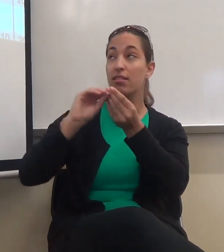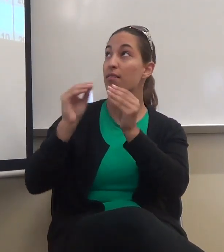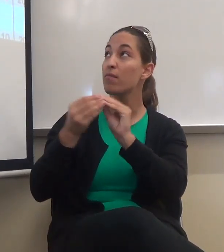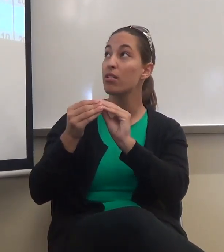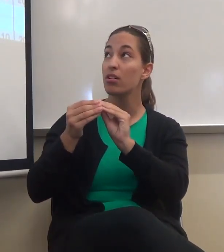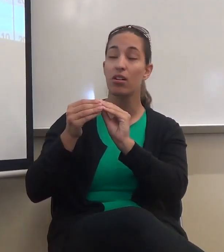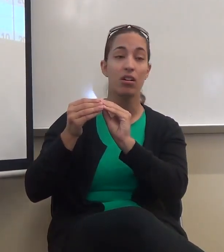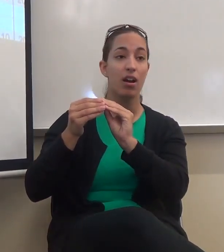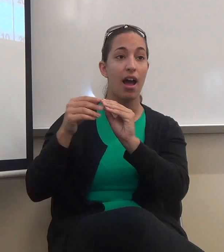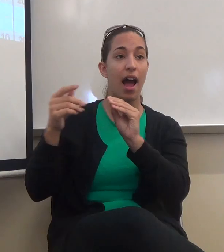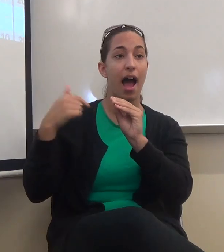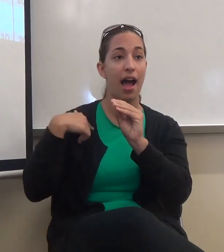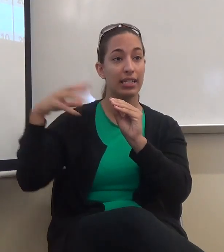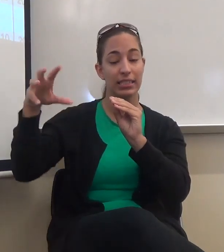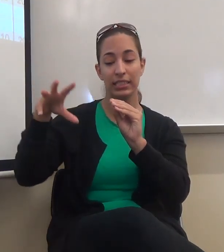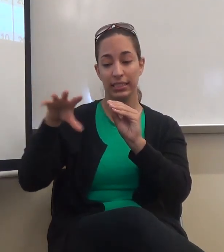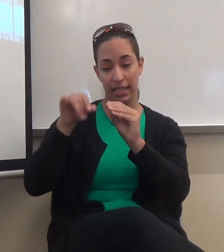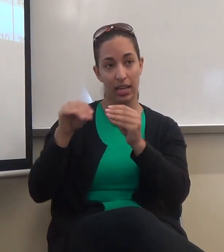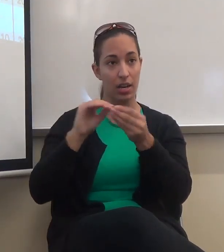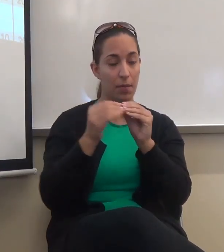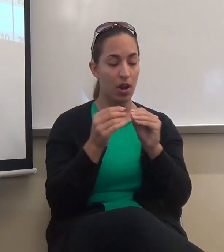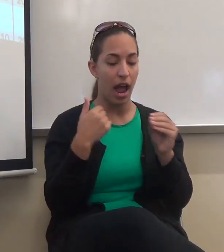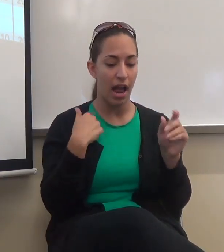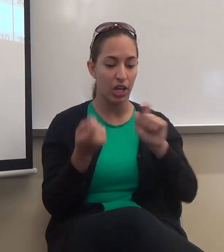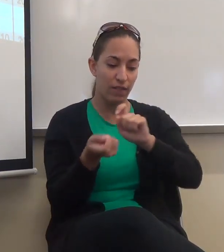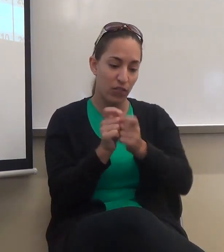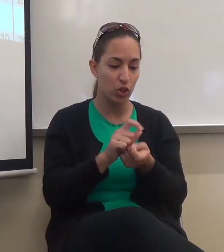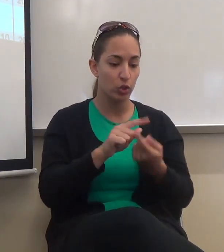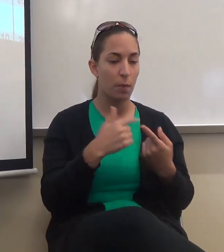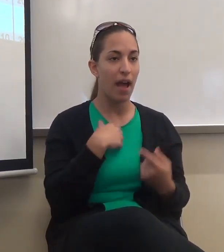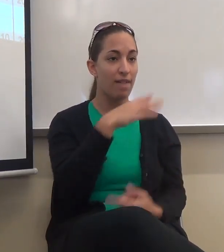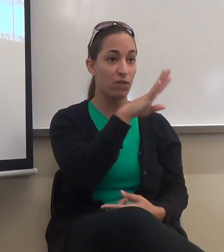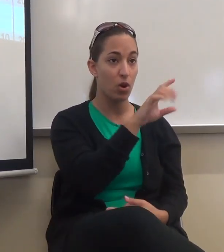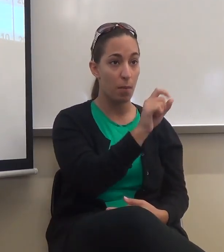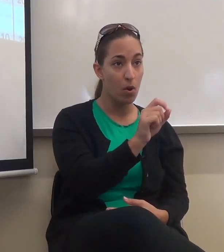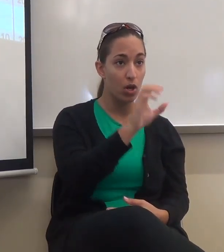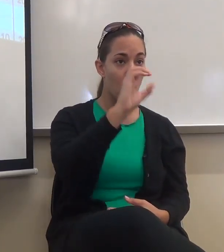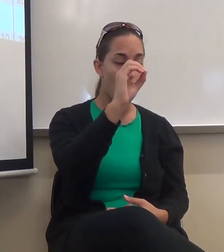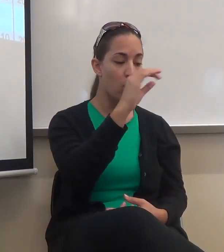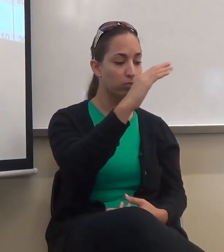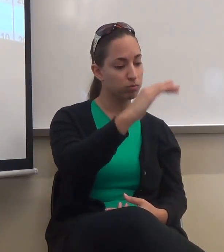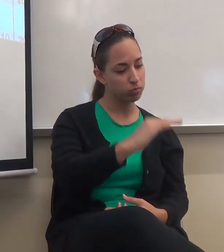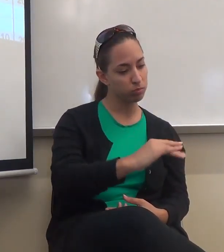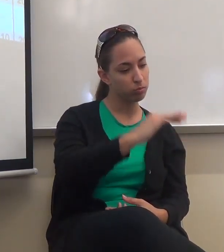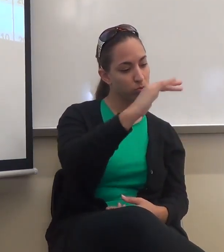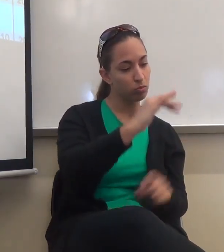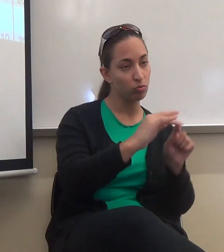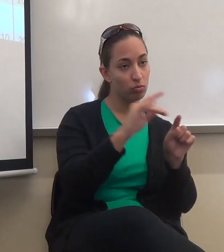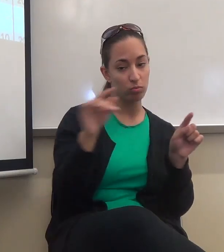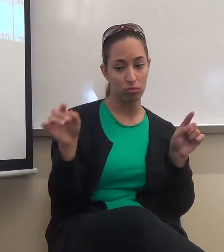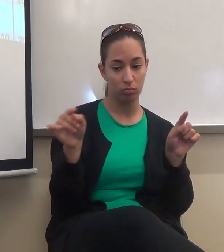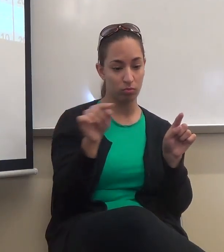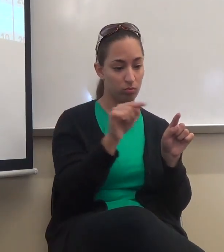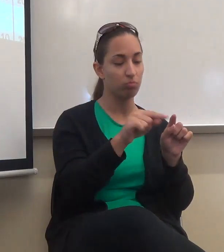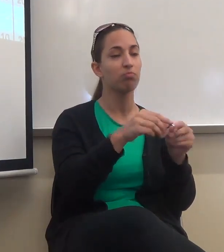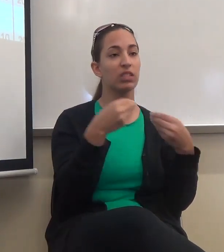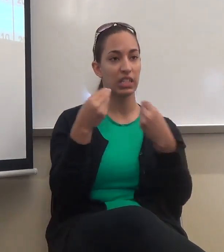to my 4.0 scale. So people end up, they think they're doing okay here,